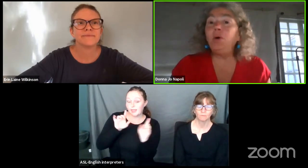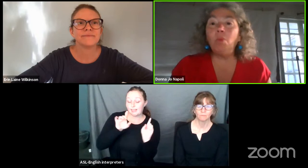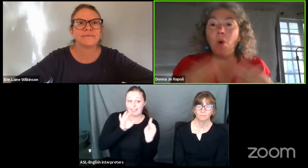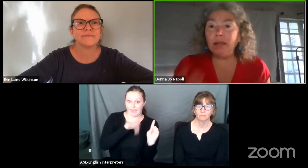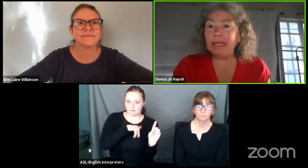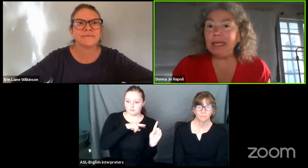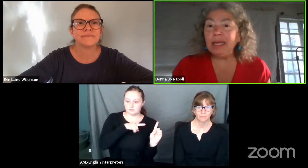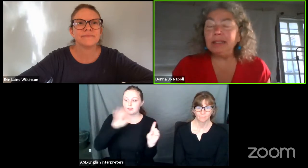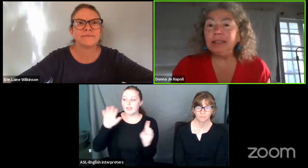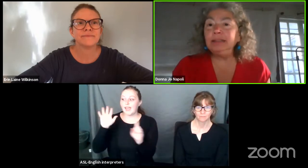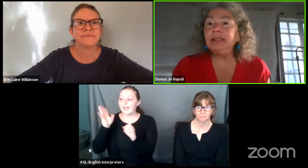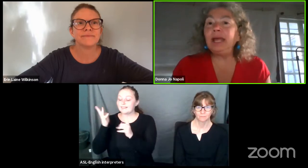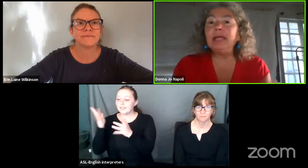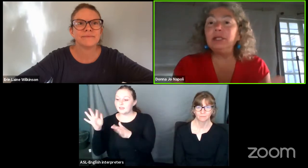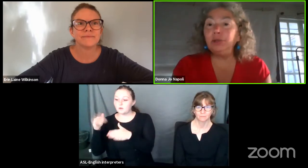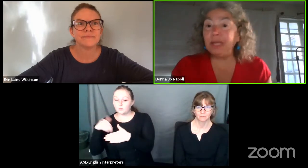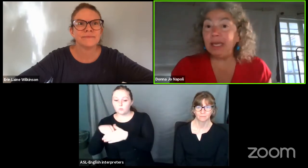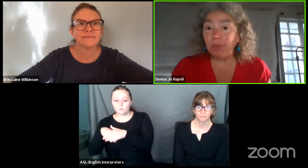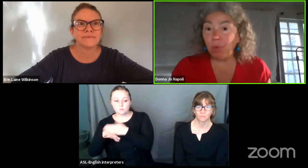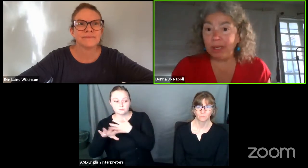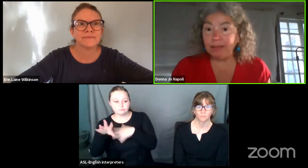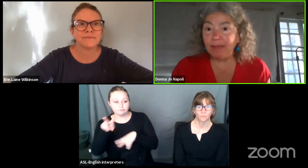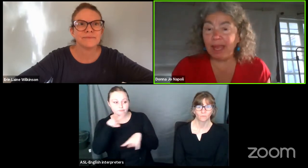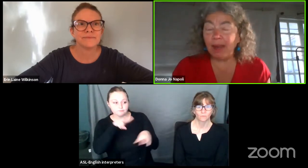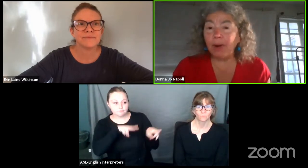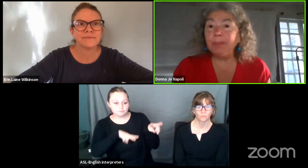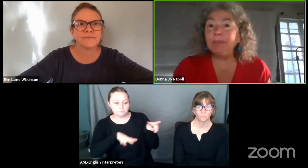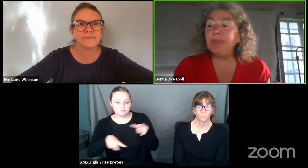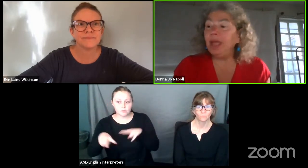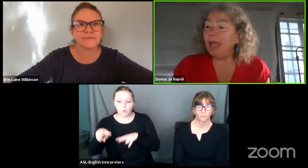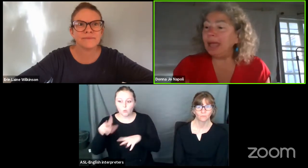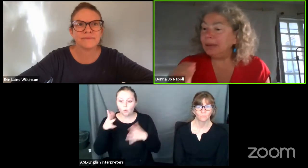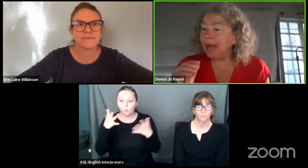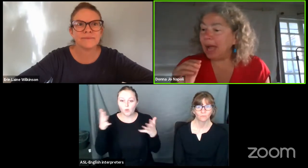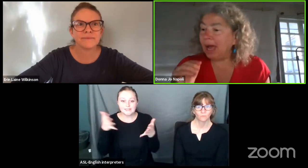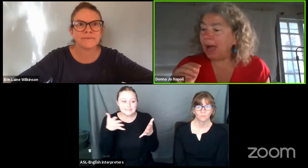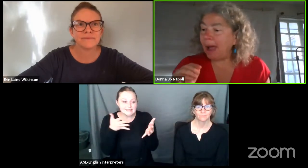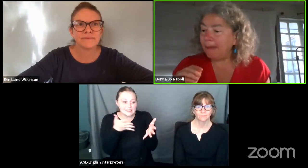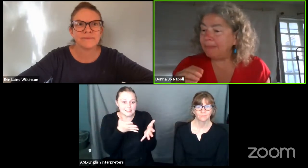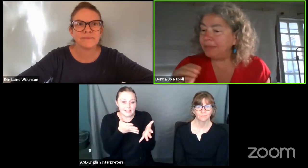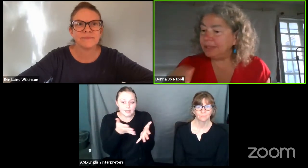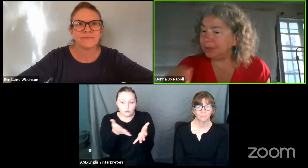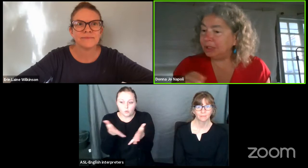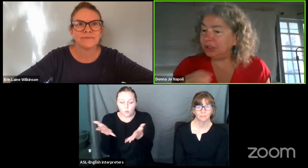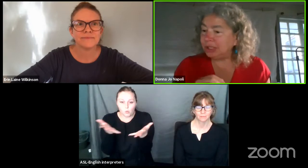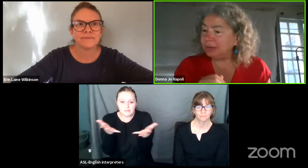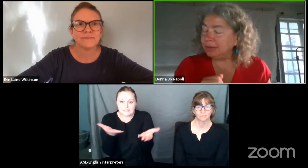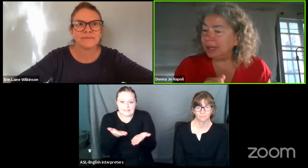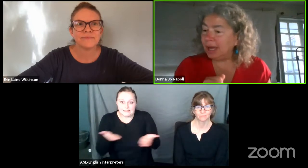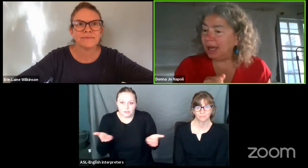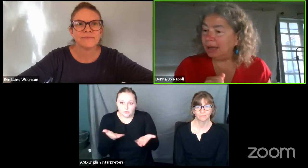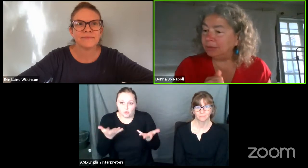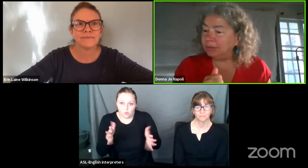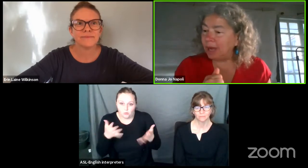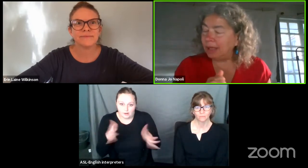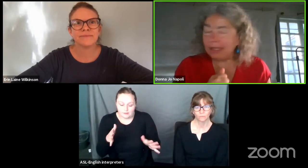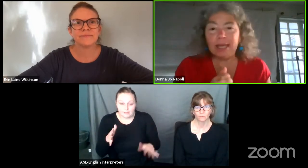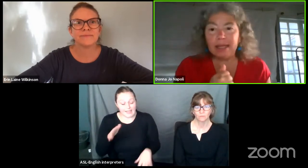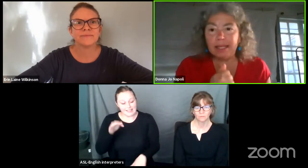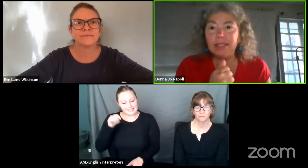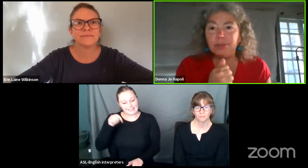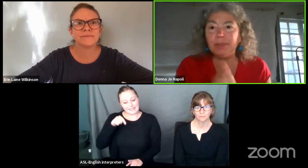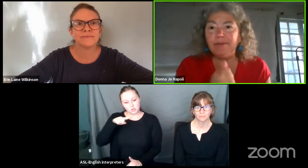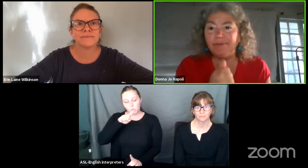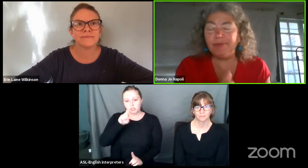and walking in and looking at what is there. And this question, I